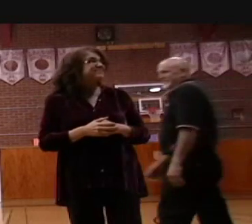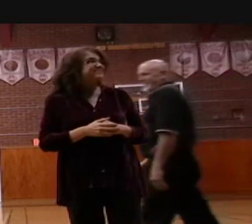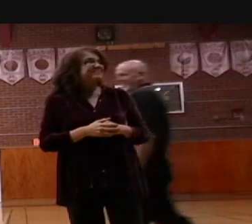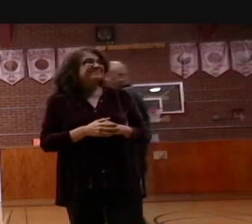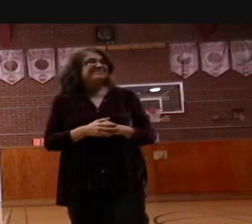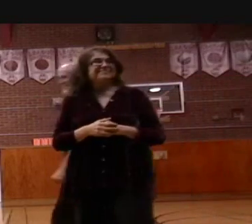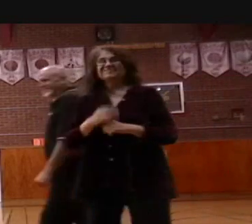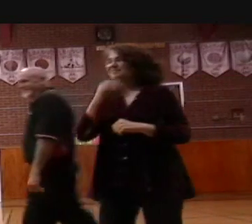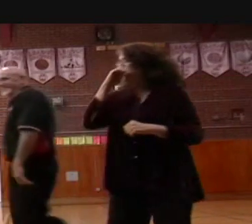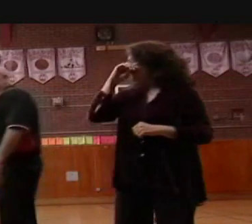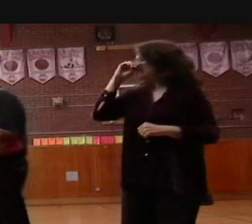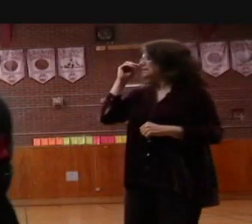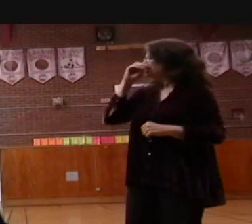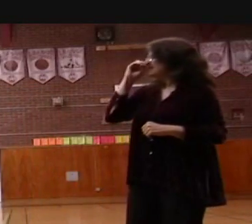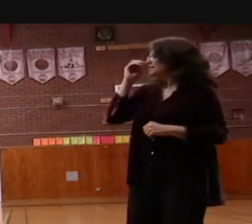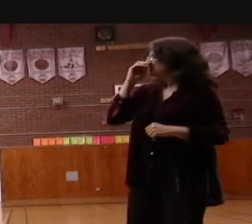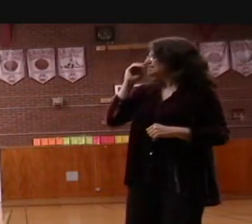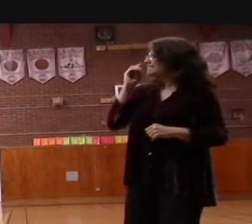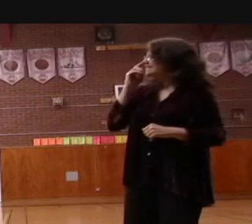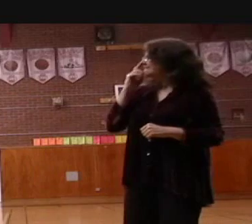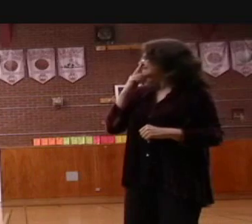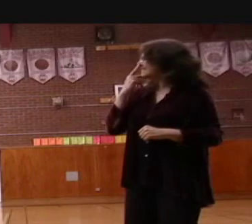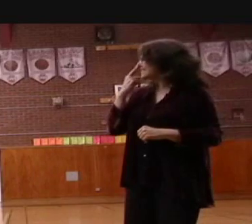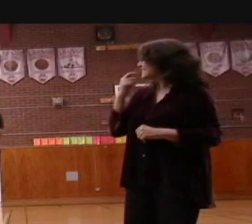Thank you.